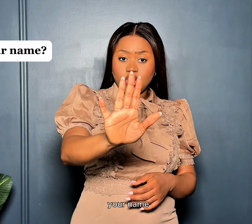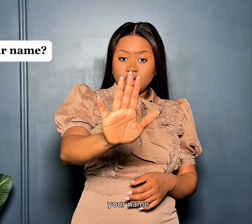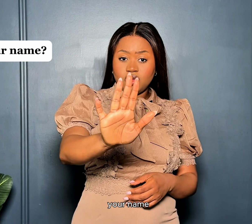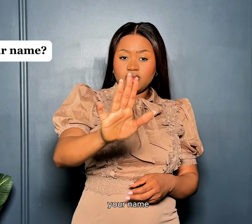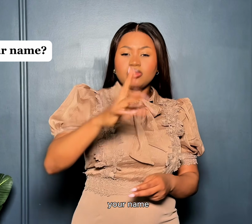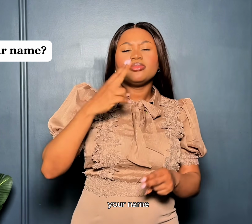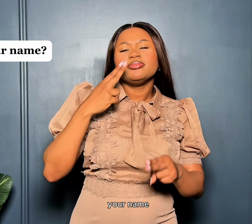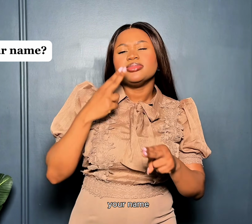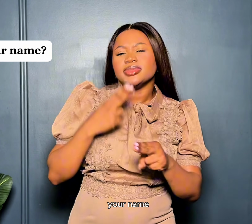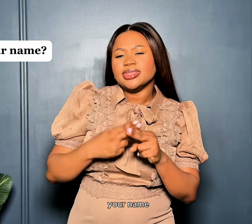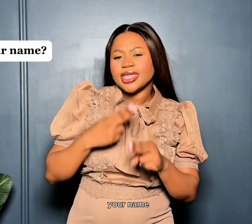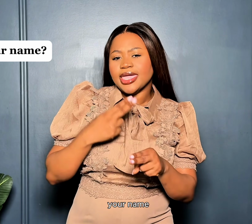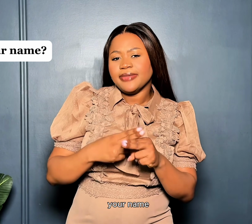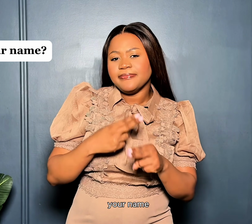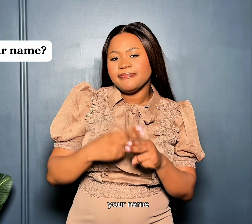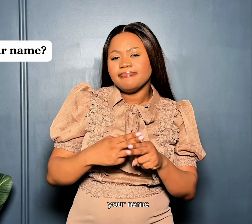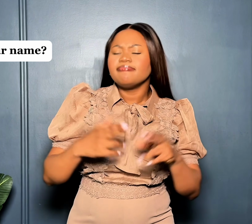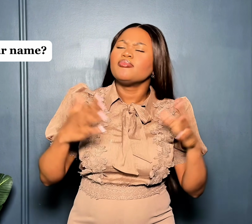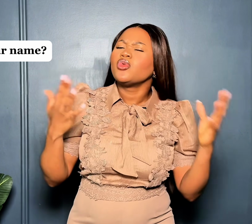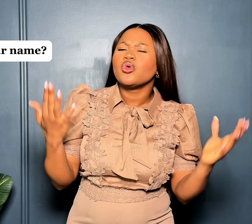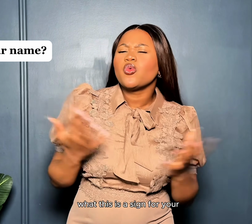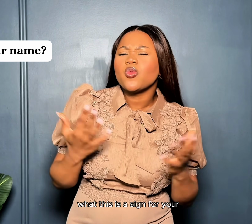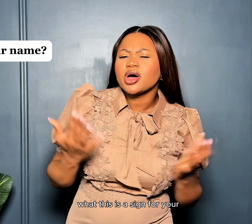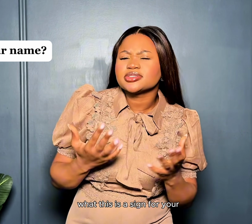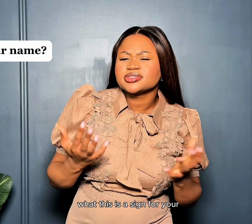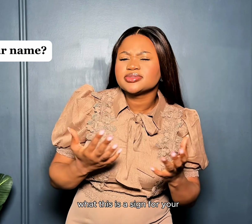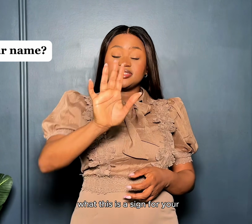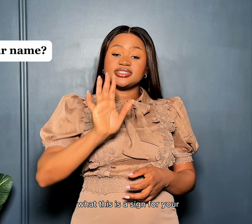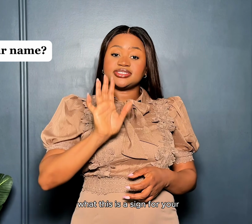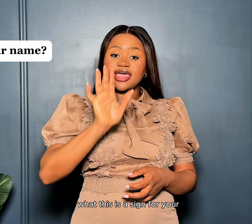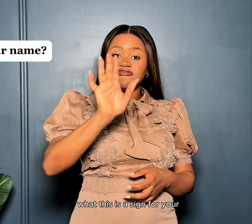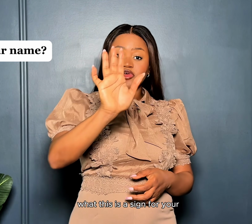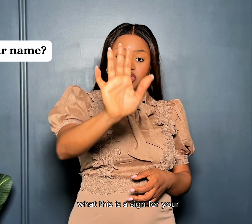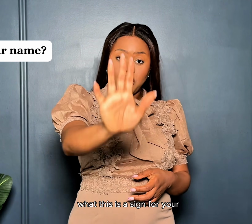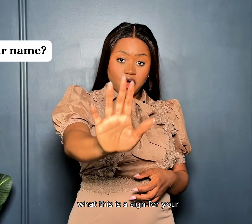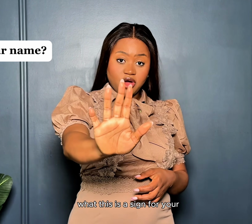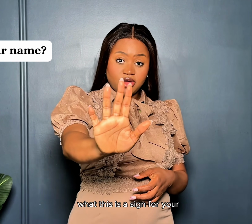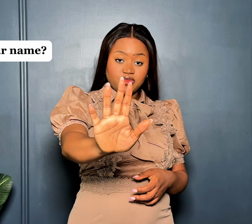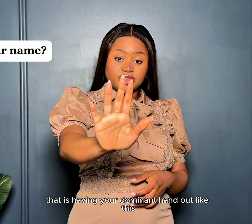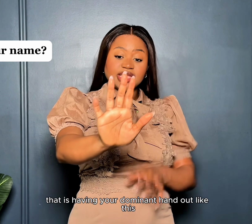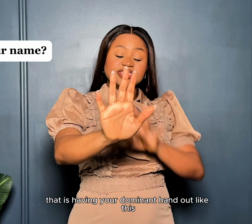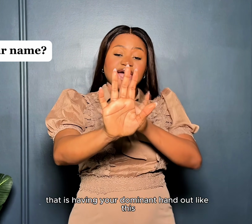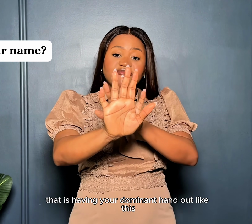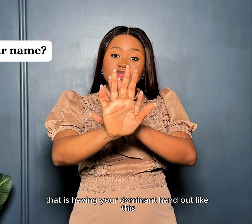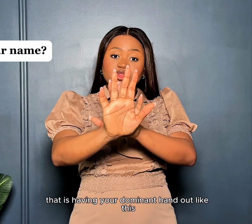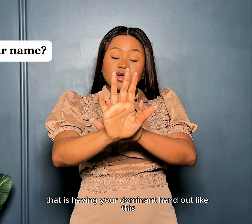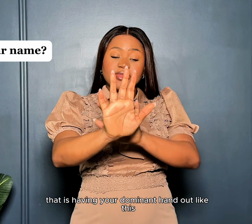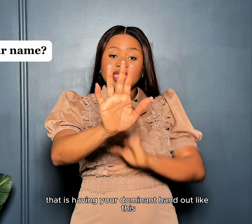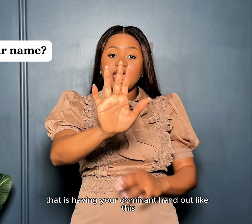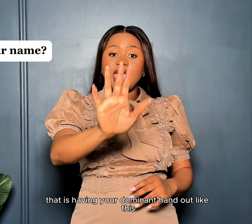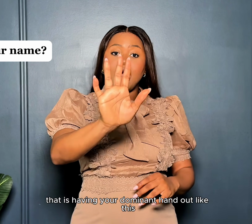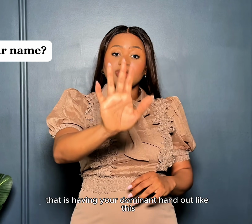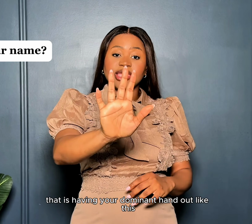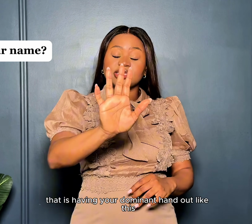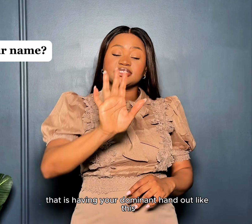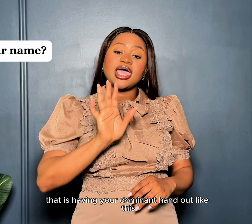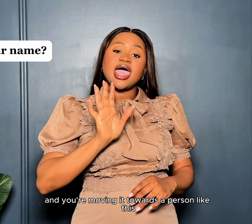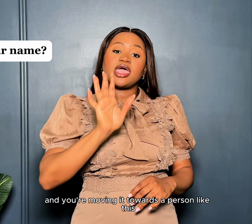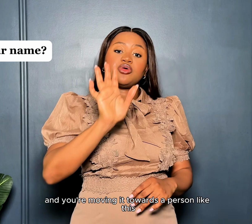Your name what? This is a sign for your. That is having your dominant hand out like this and you're